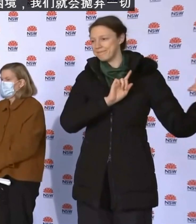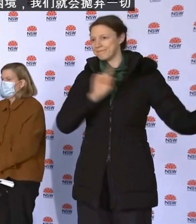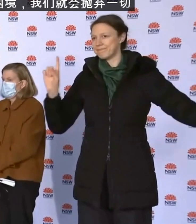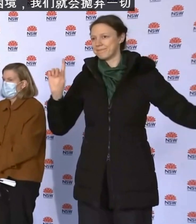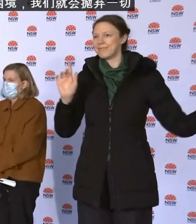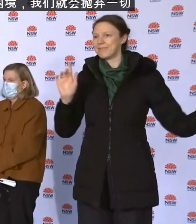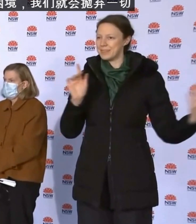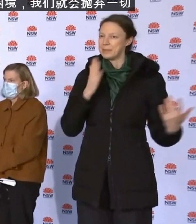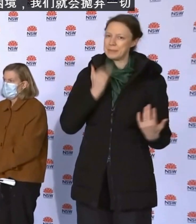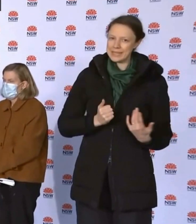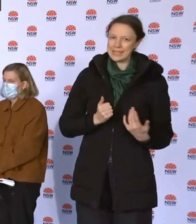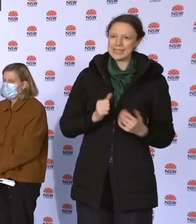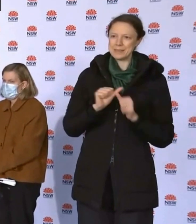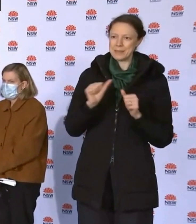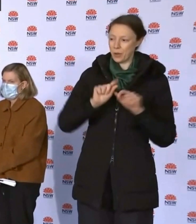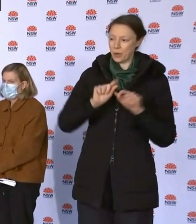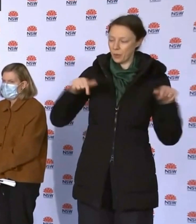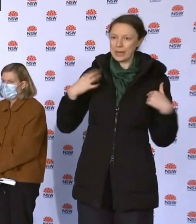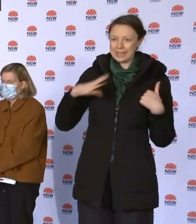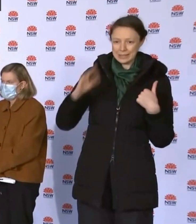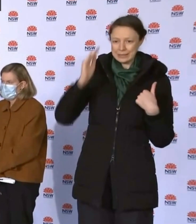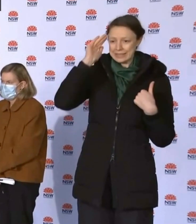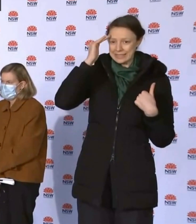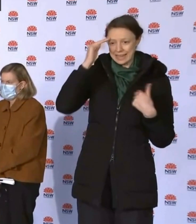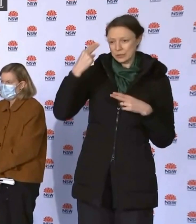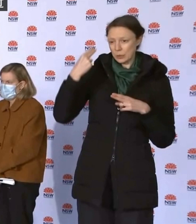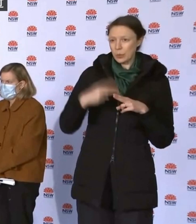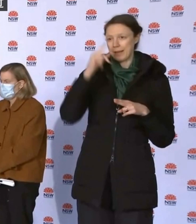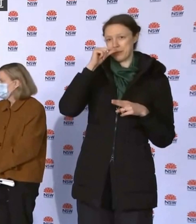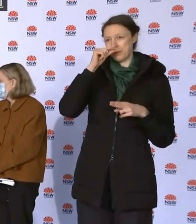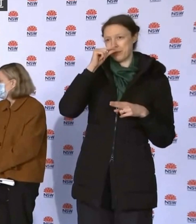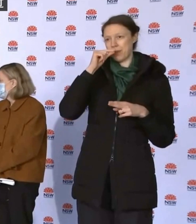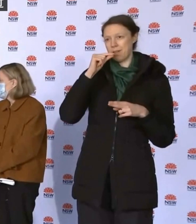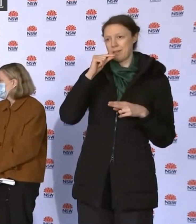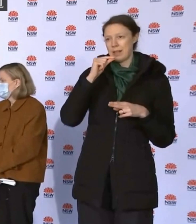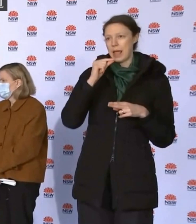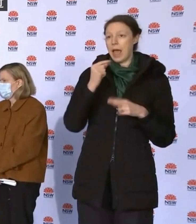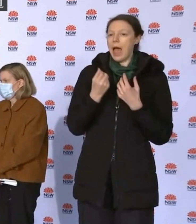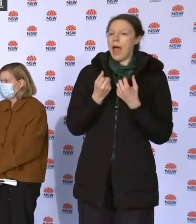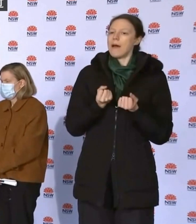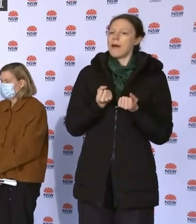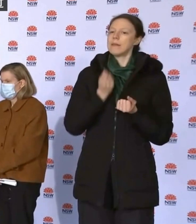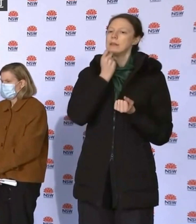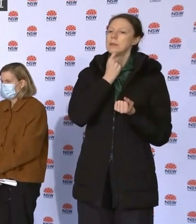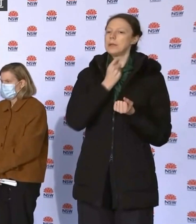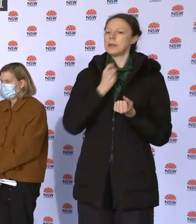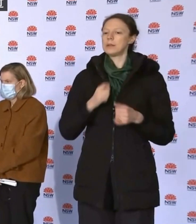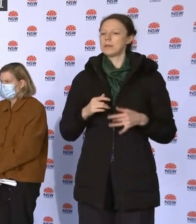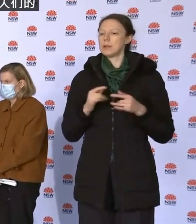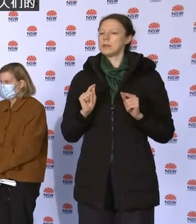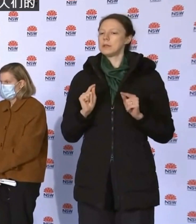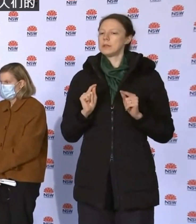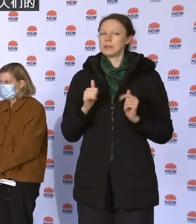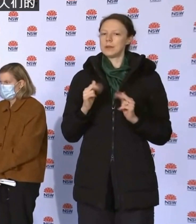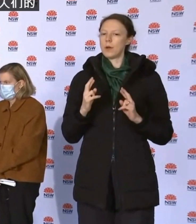quicker we'll get out of this. We are throwing everything at it to get out of this as quickly as possible. And there are green shoots. There are green shoots coming through in